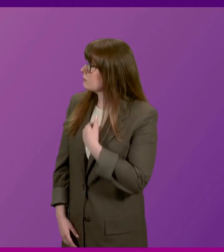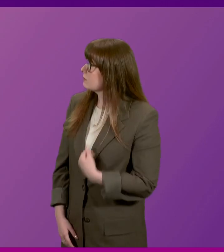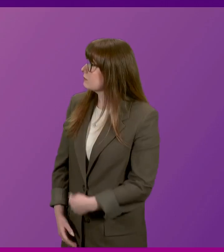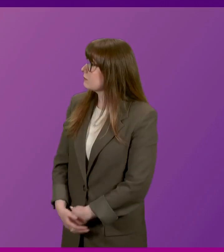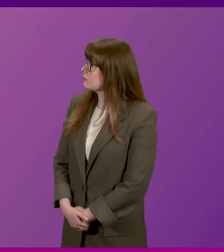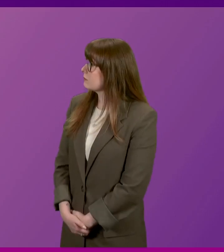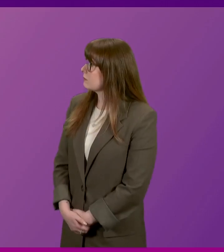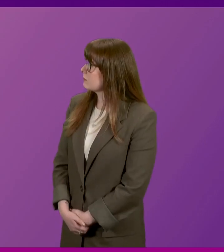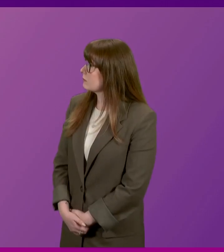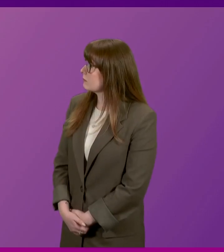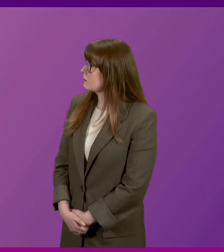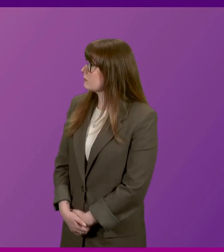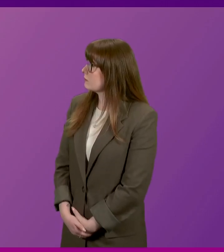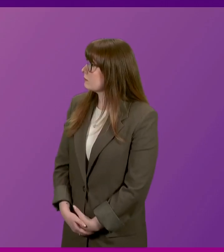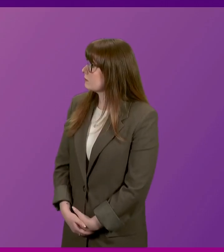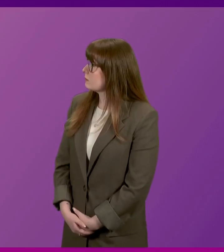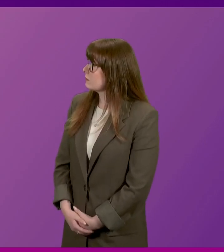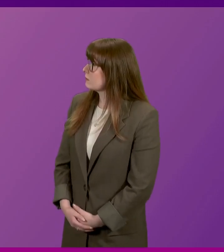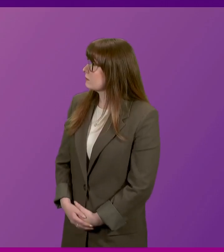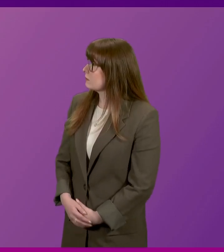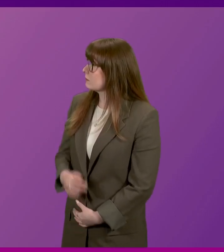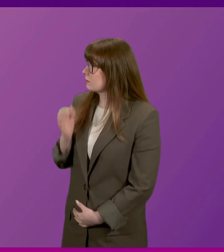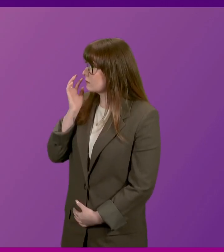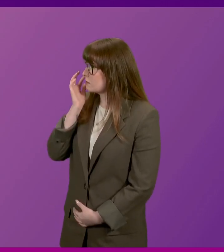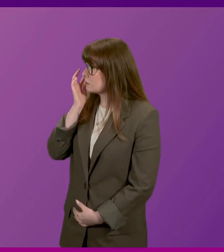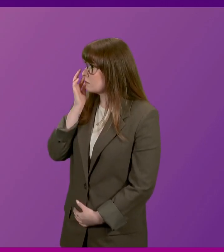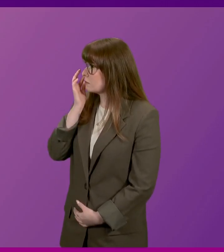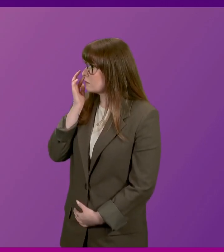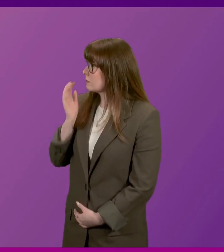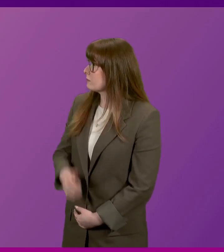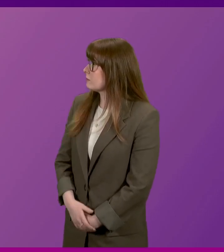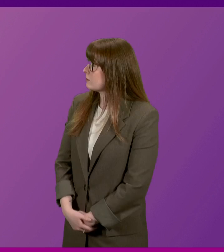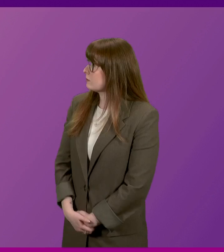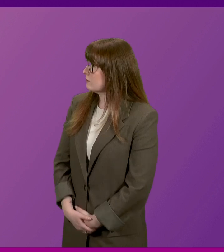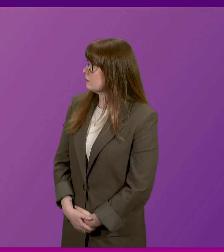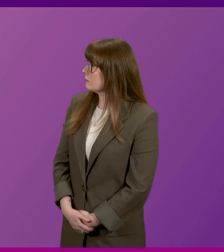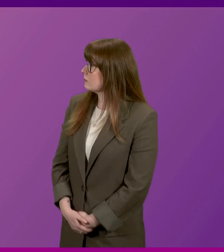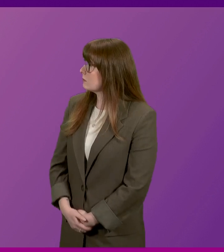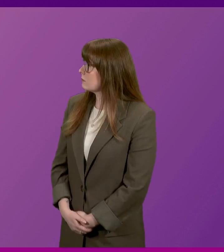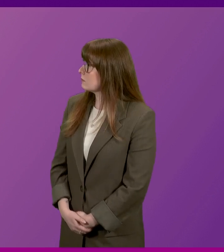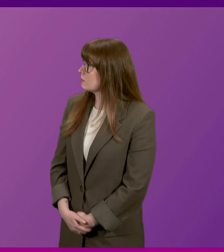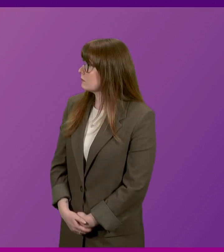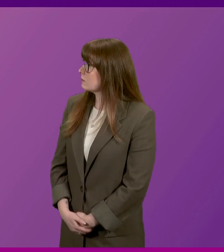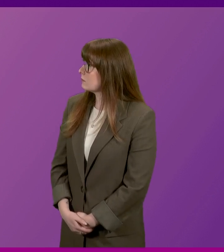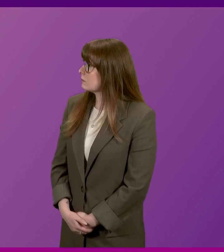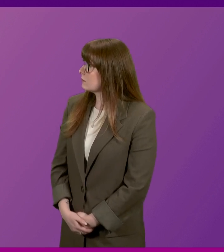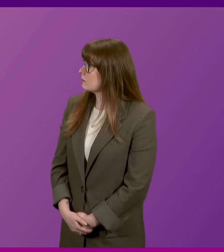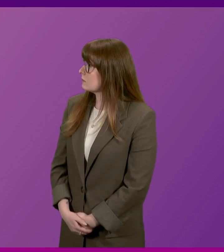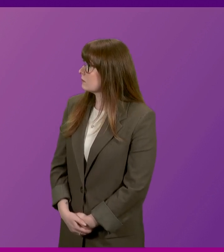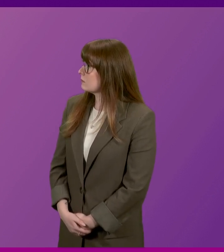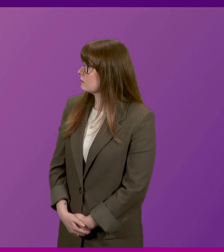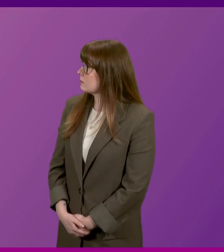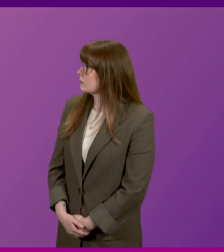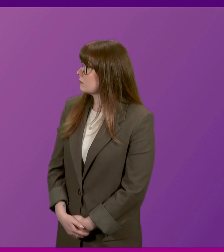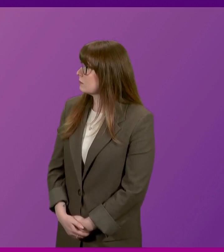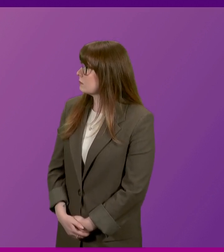are established, then people know who to contact. They're more confident about who to reach out to that are